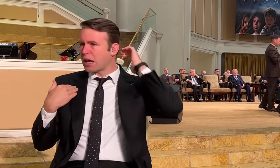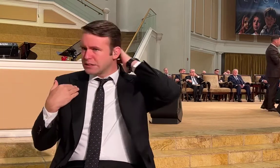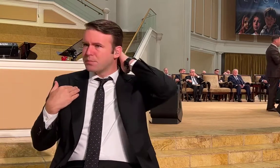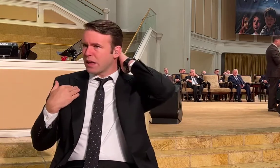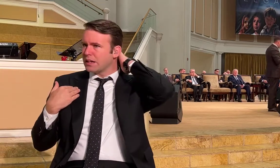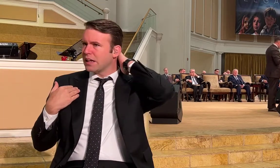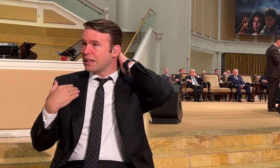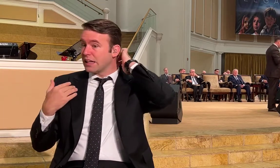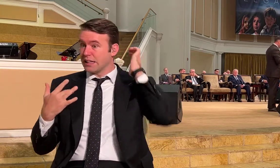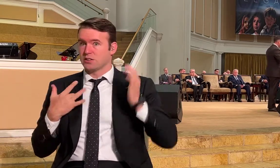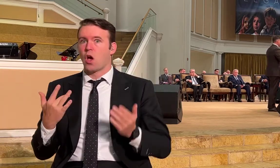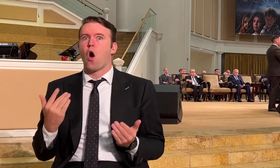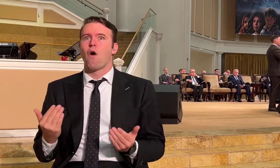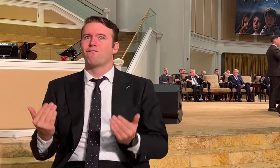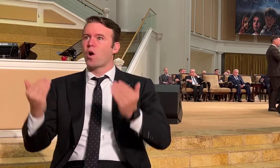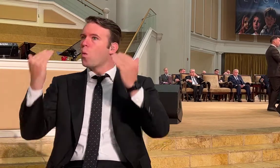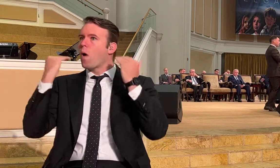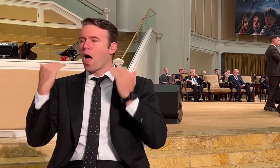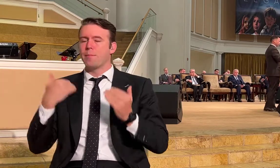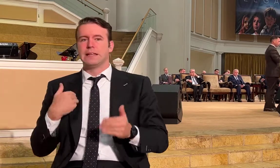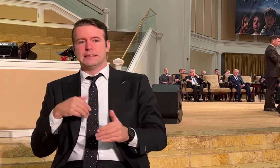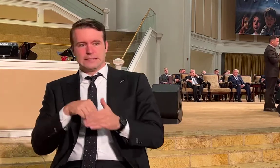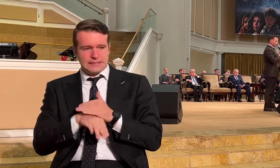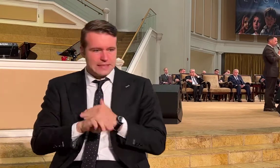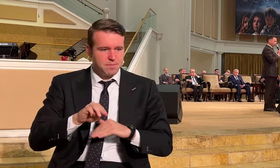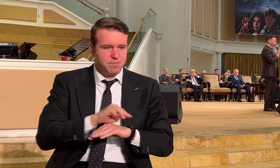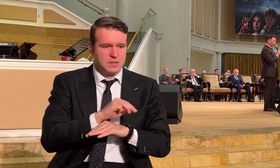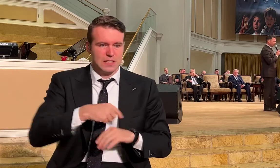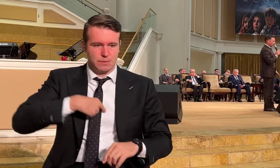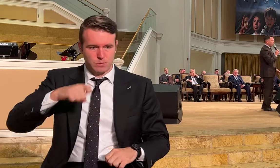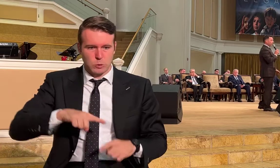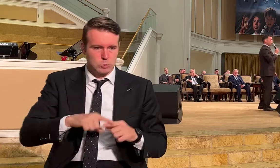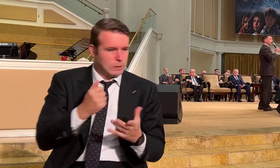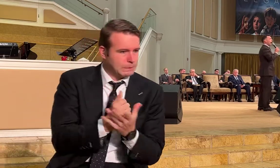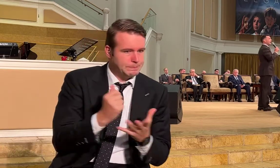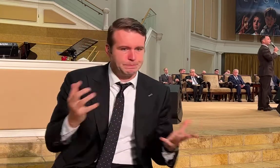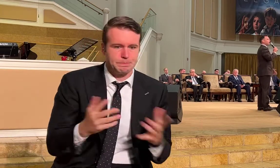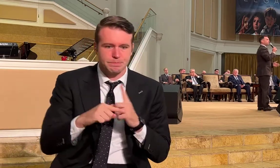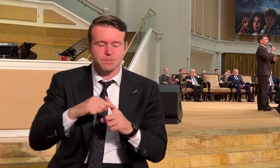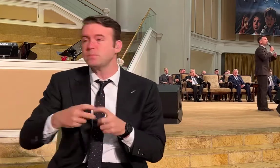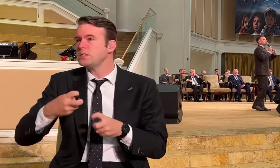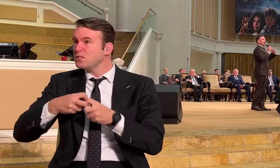It's often overwhelming to do what ministry is called to do. However,